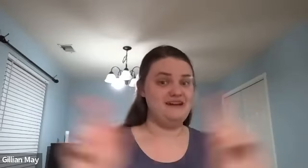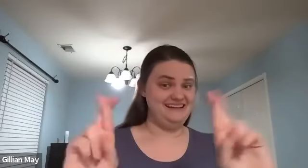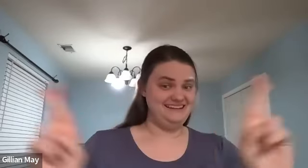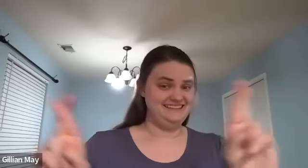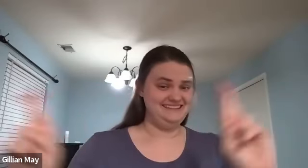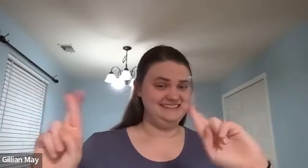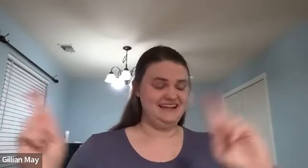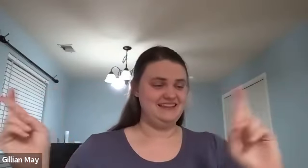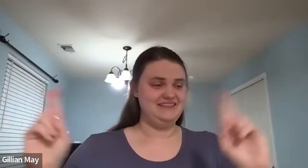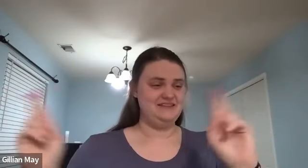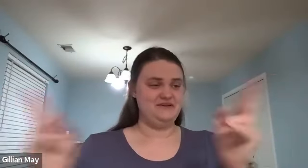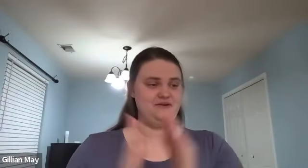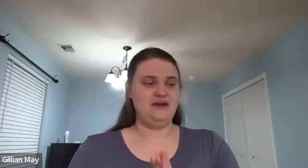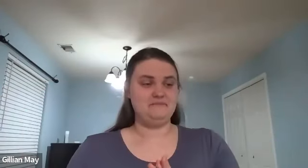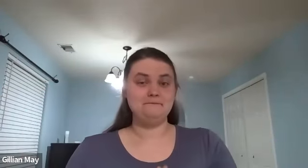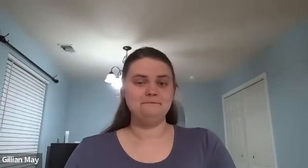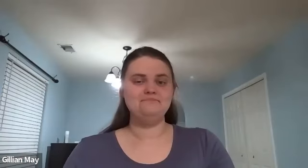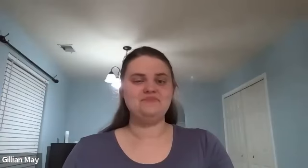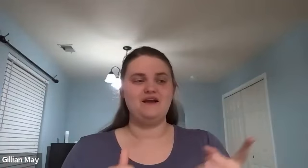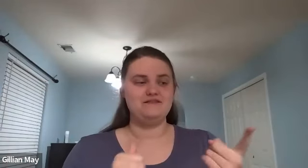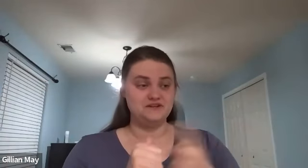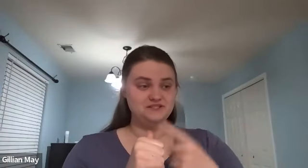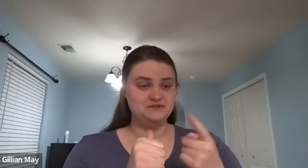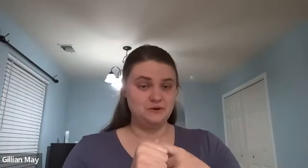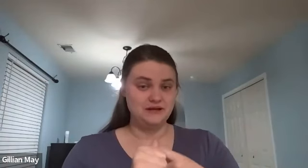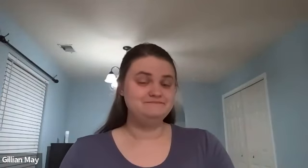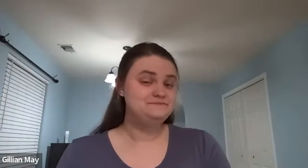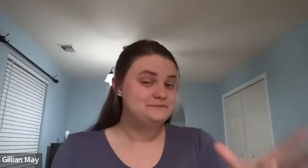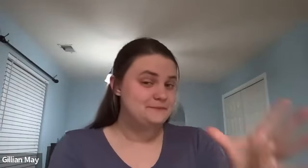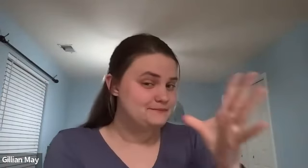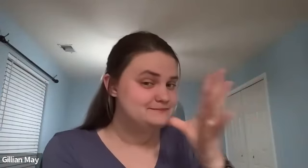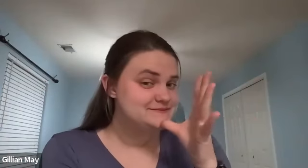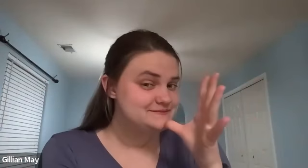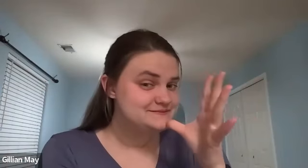ready? Okay, our first one